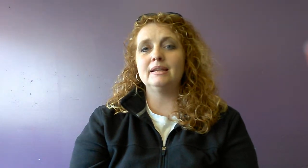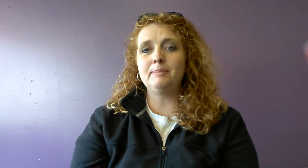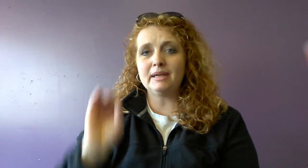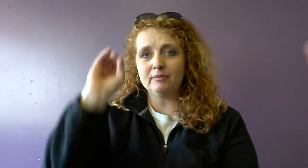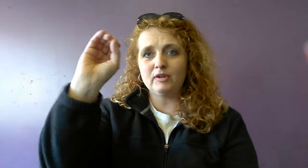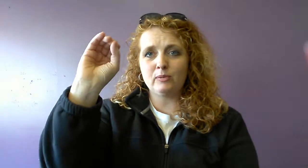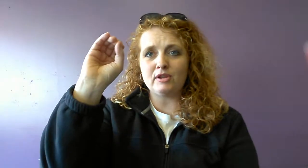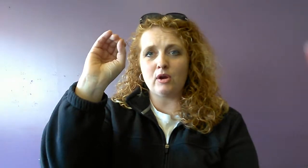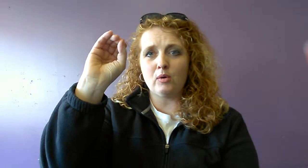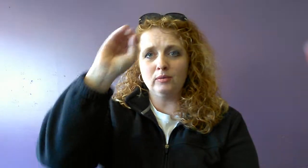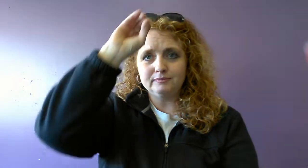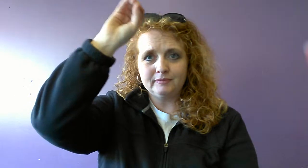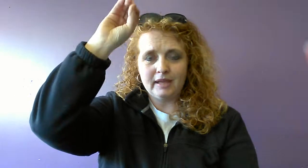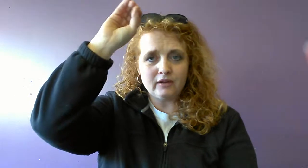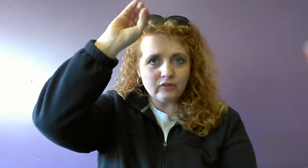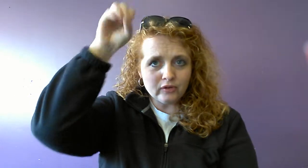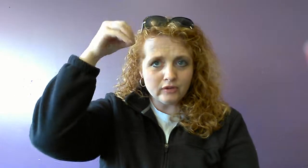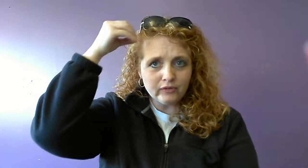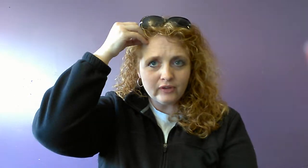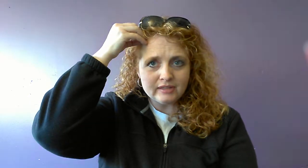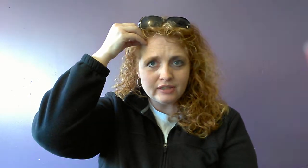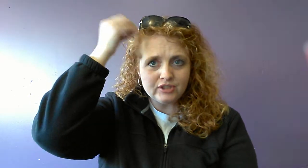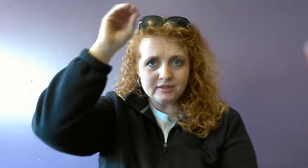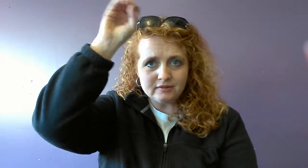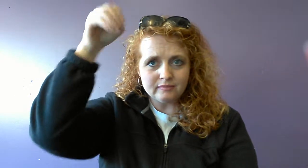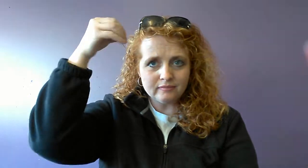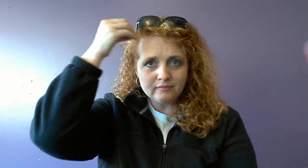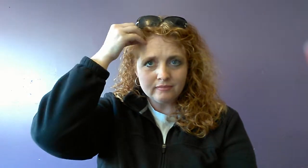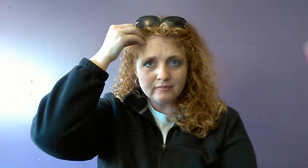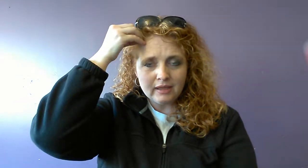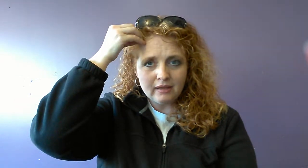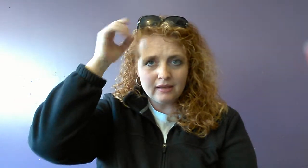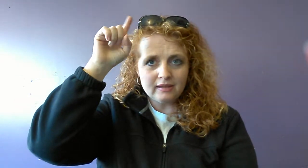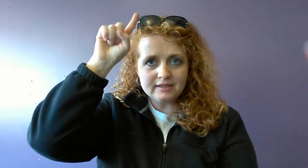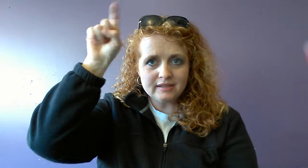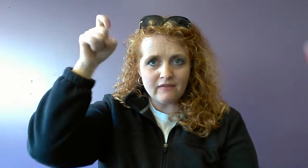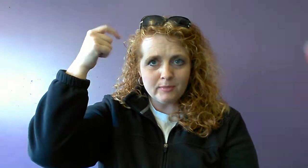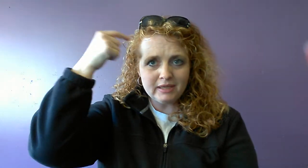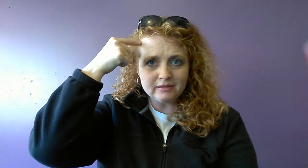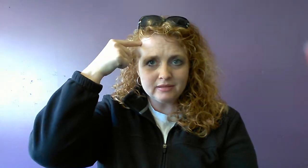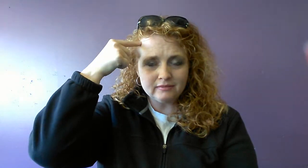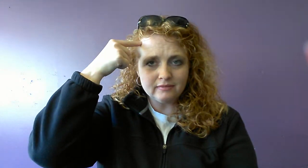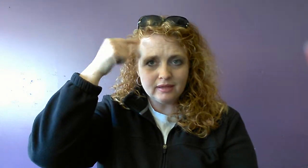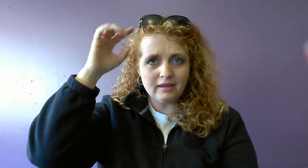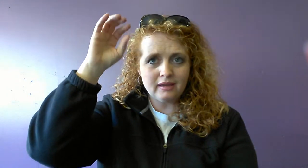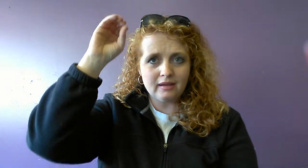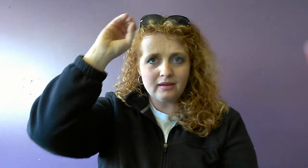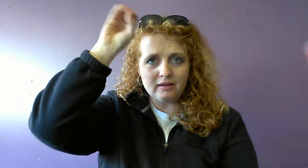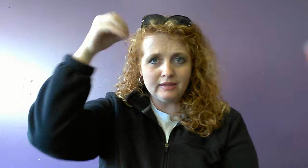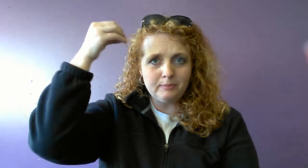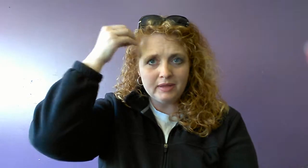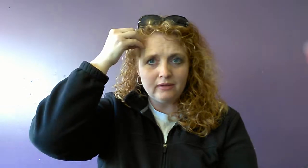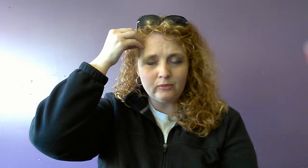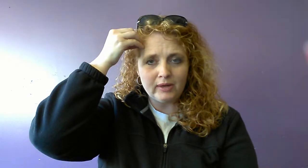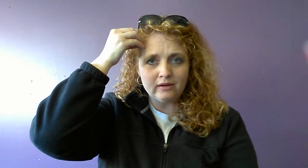Olympia is with an O, and it circles and touches. This is government, and Olympia is where